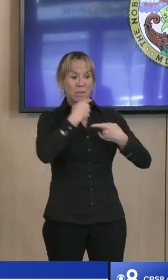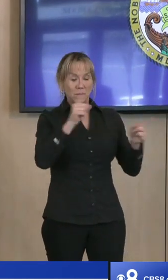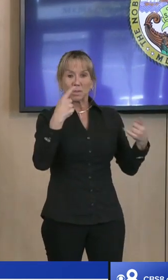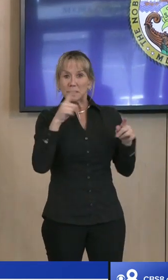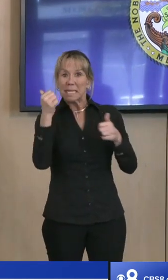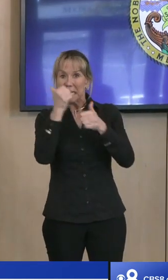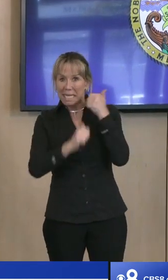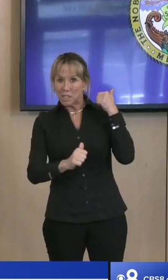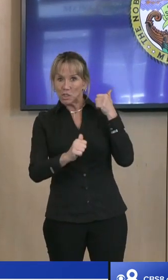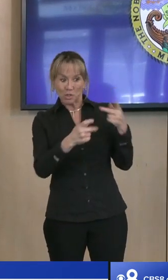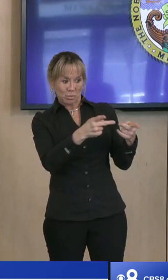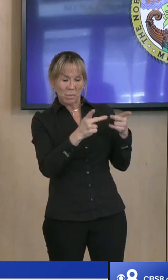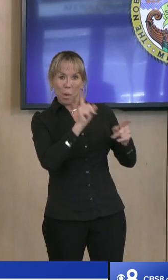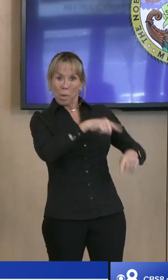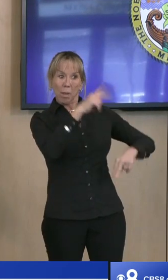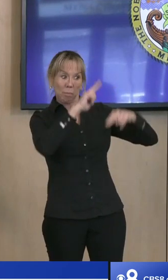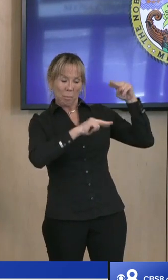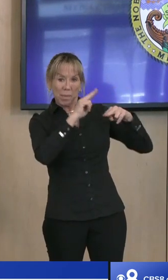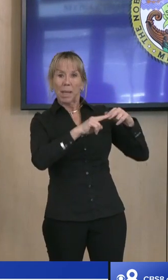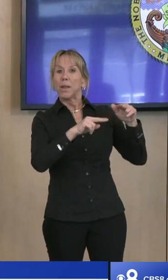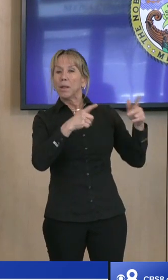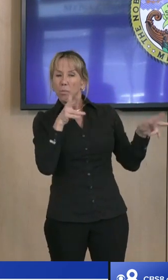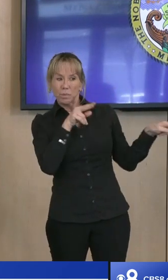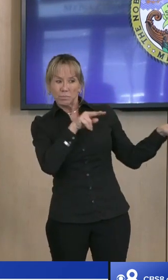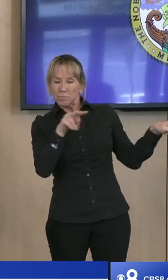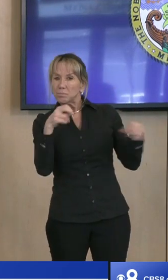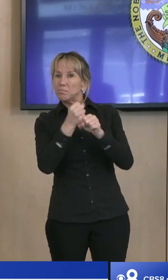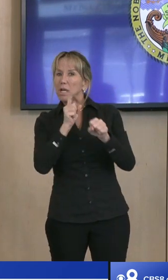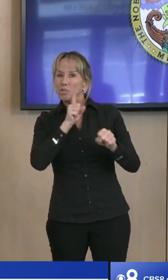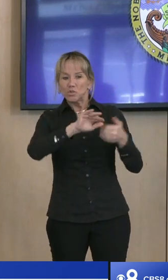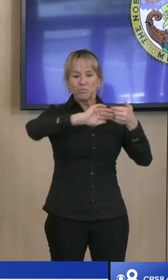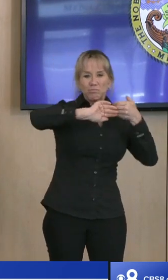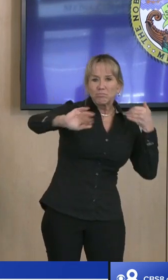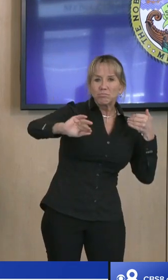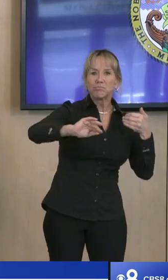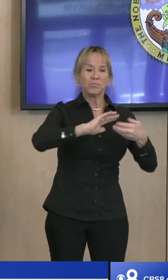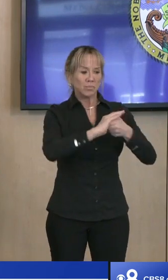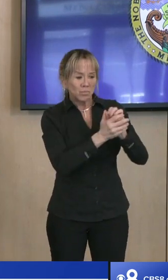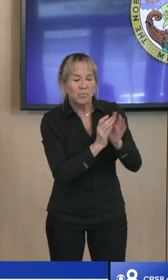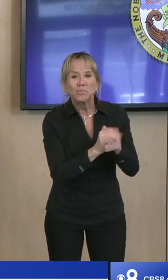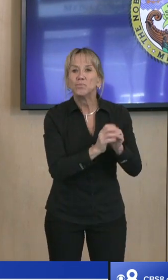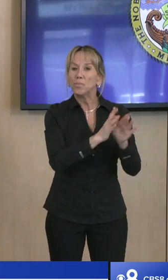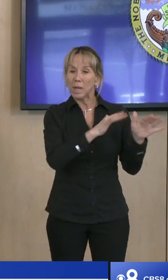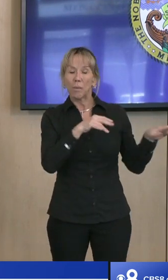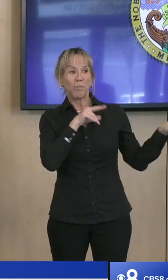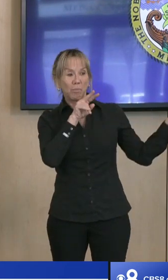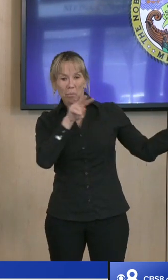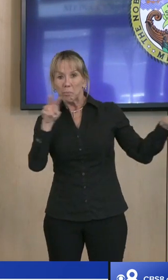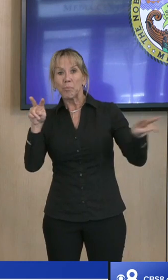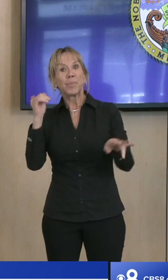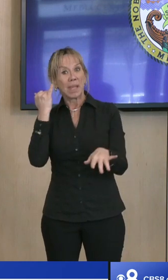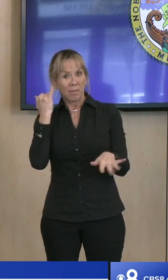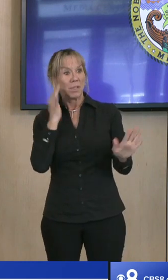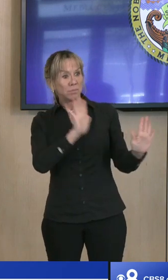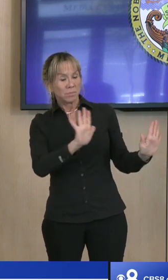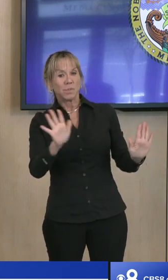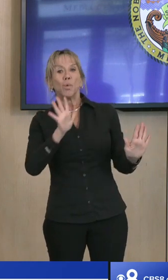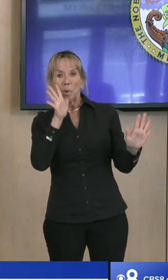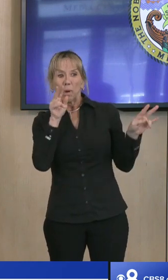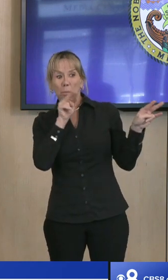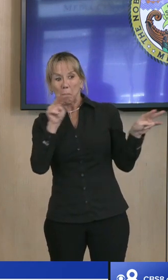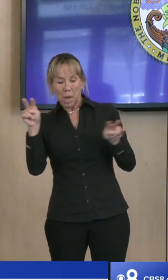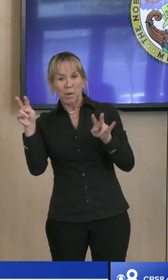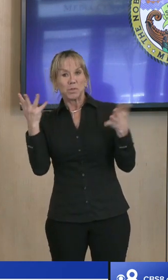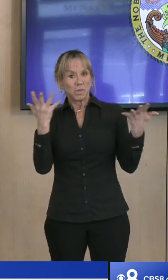their construction sites to ensure physical distancing and hygiene standards. We think those are good and wise, and we'll obviously continue to monitor